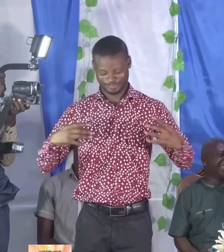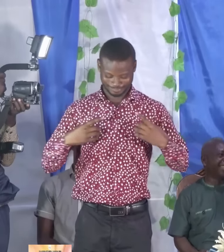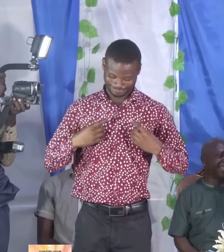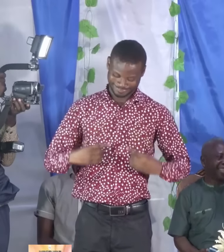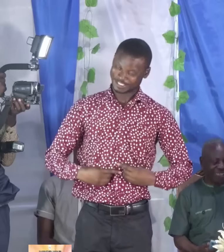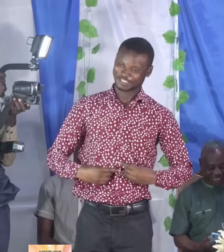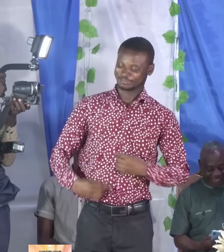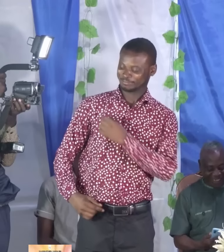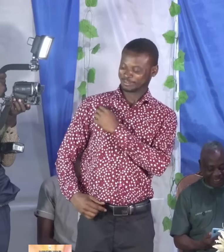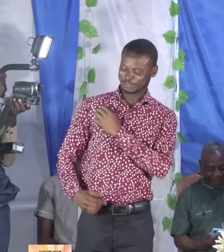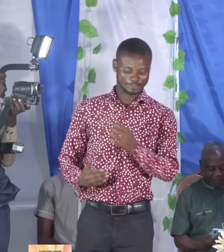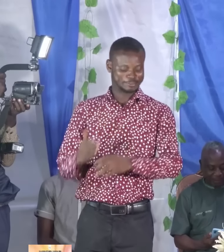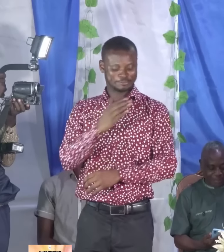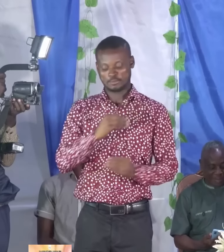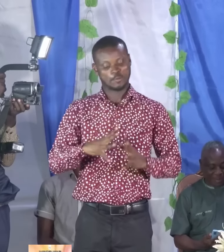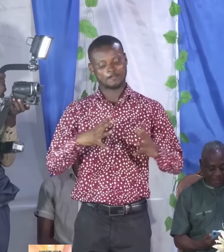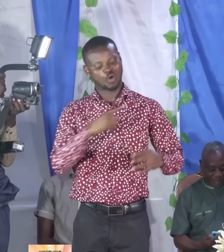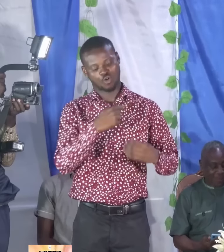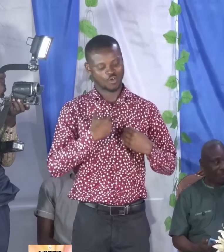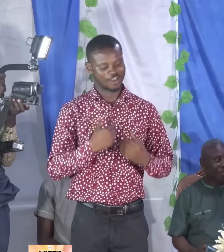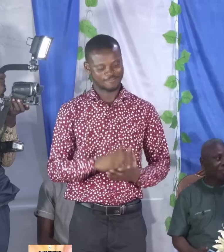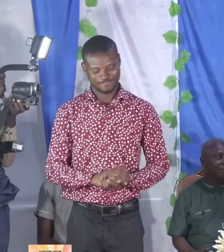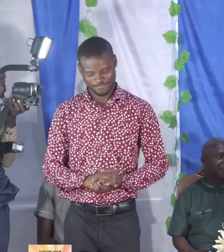ka so me want dia papa